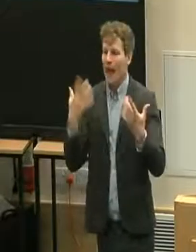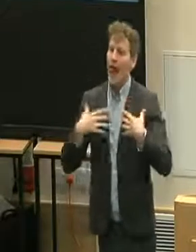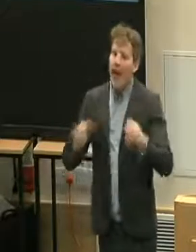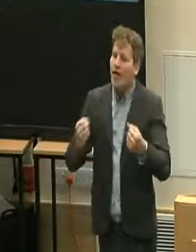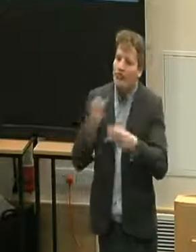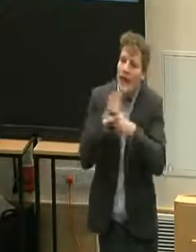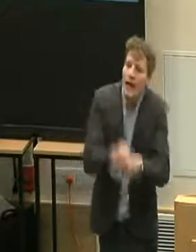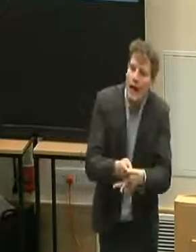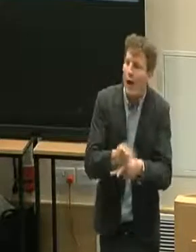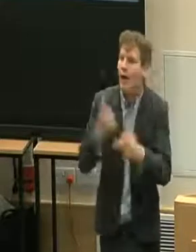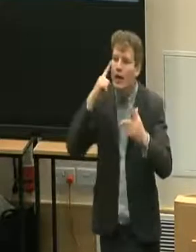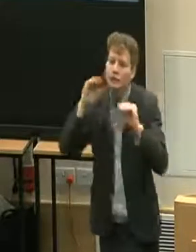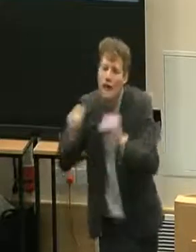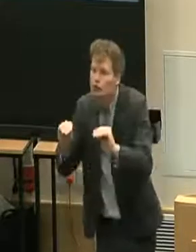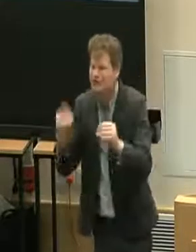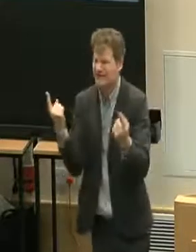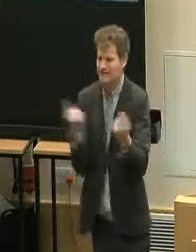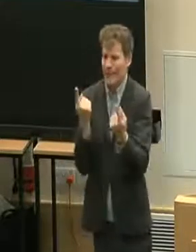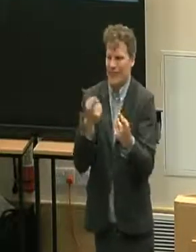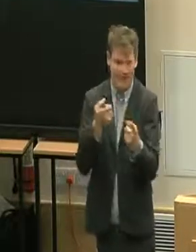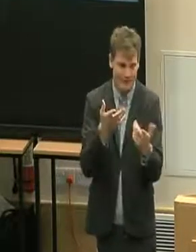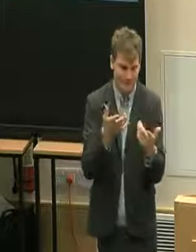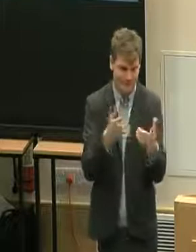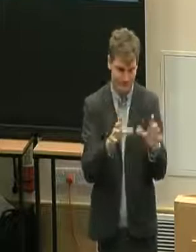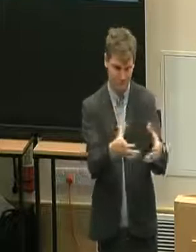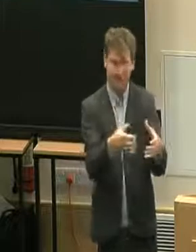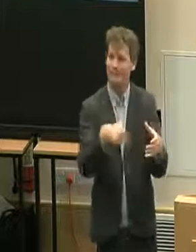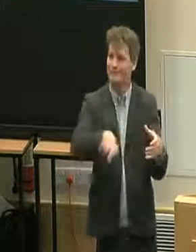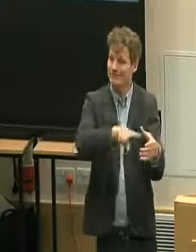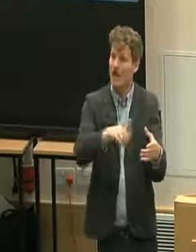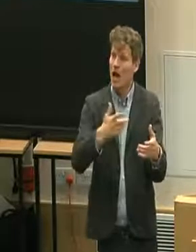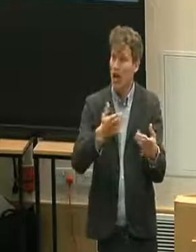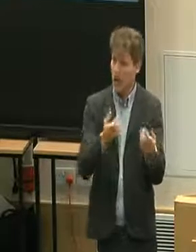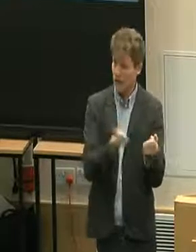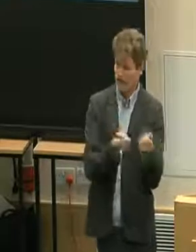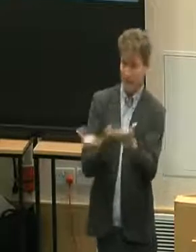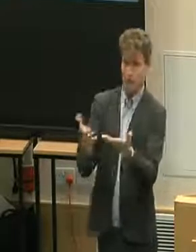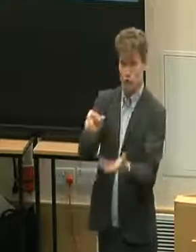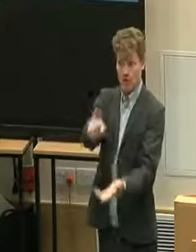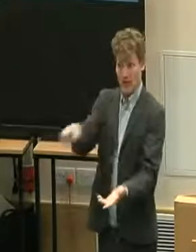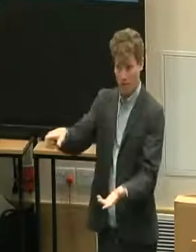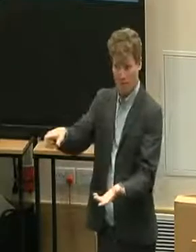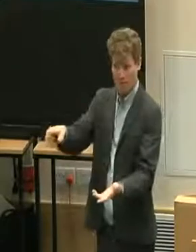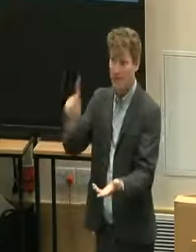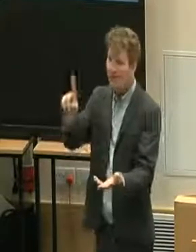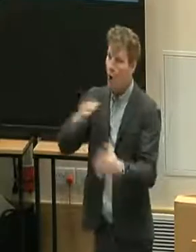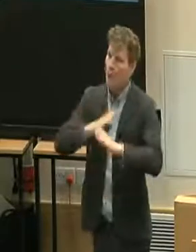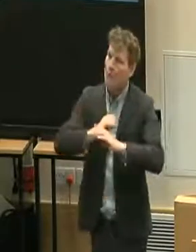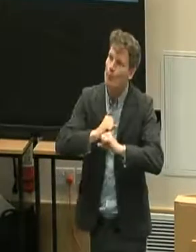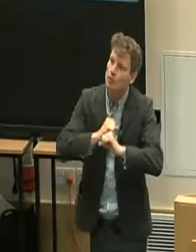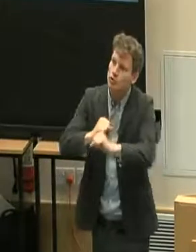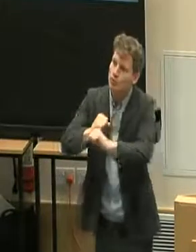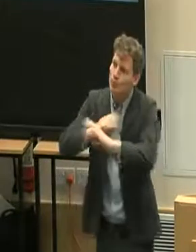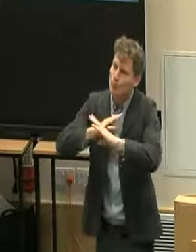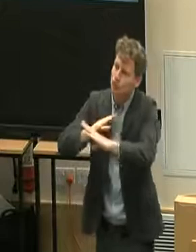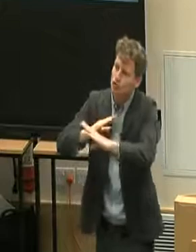that is available to people, then it is the protection and the benefit is equally distributed across